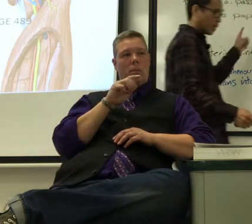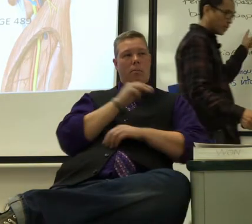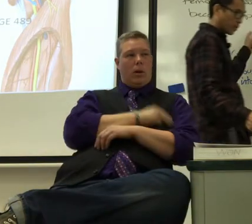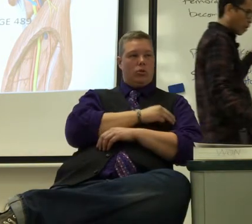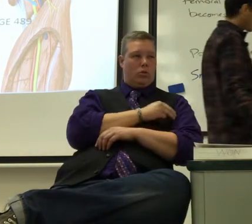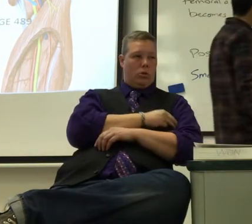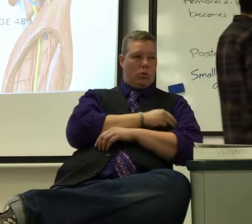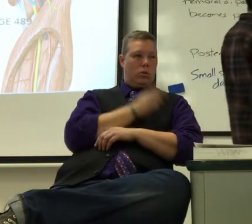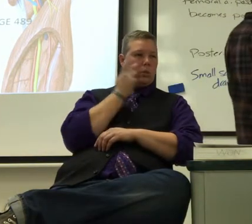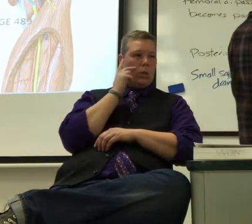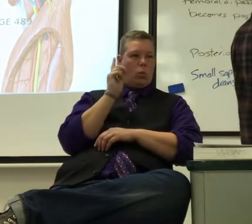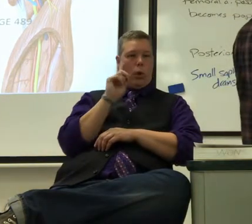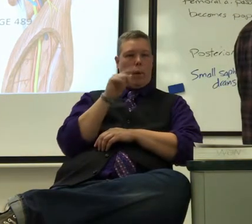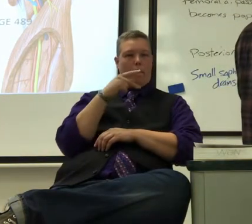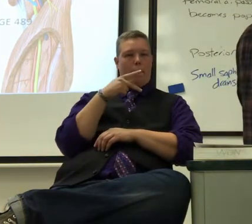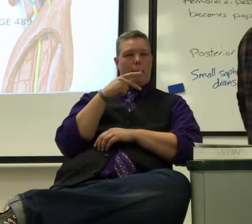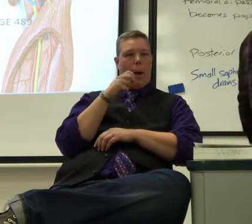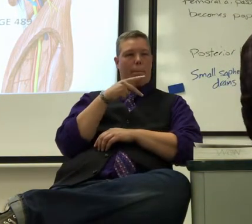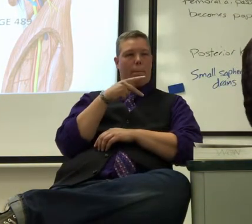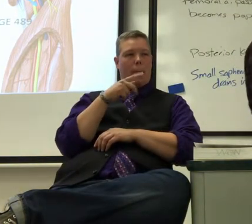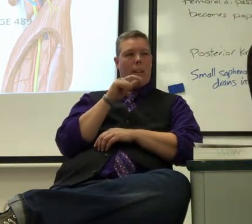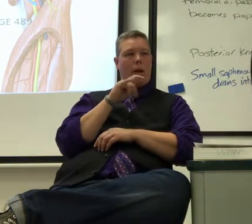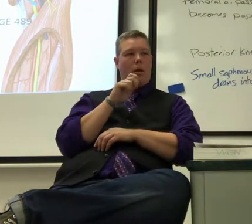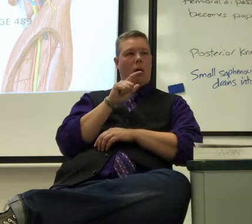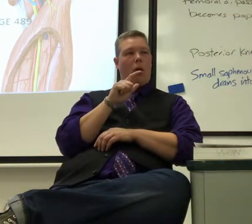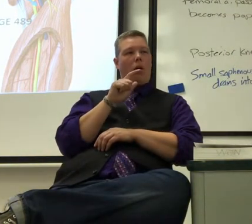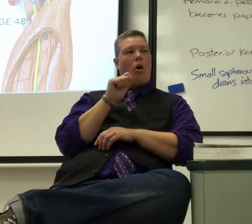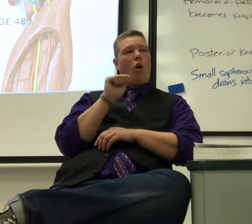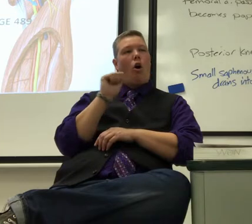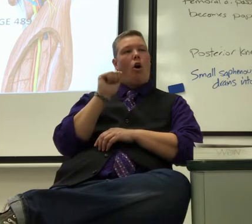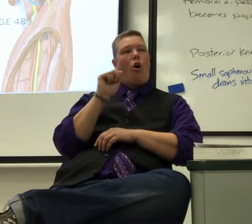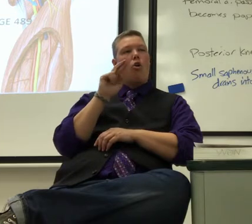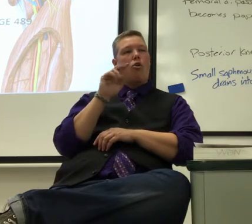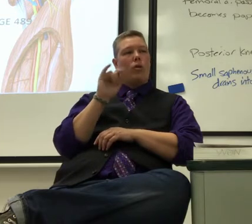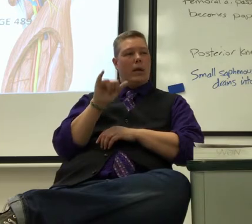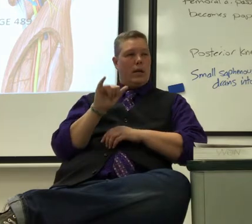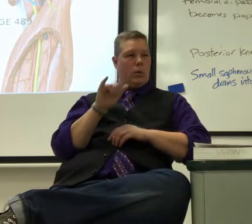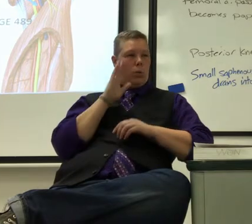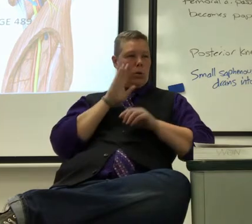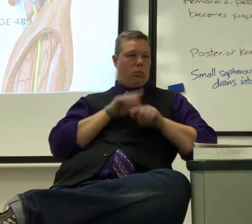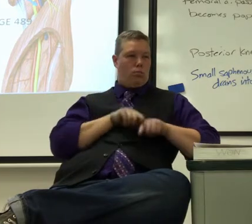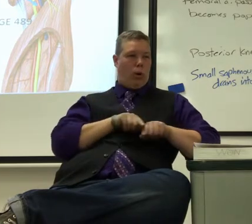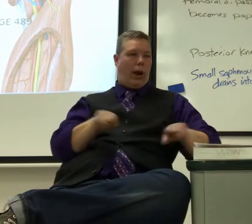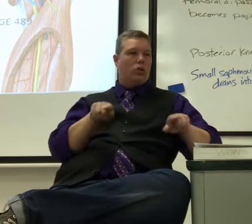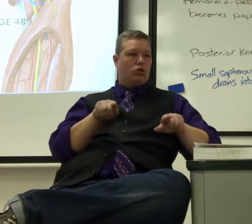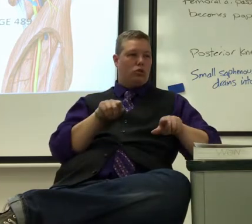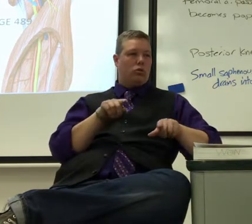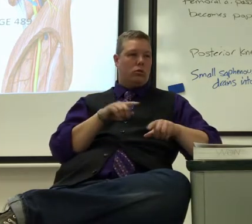the popliteal artery will branch. So I'll kind of add that in as a side note.